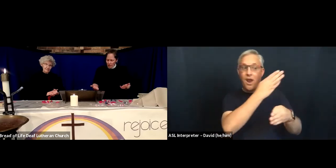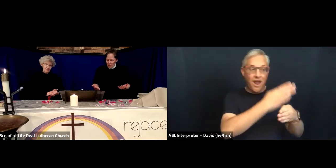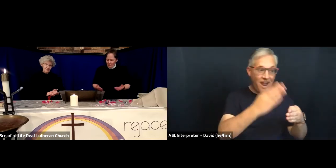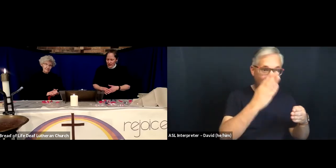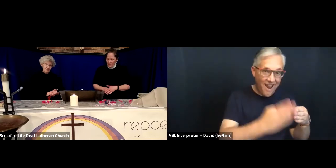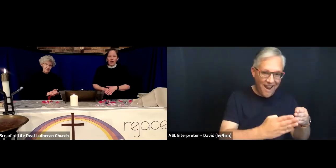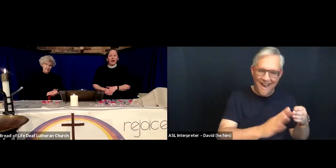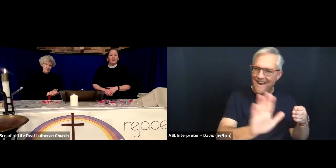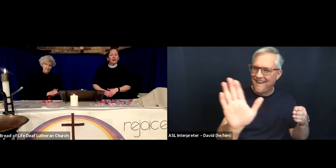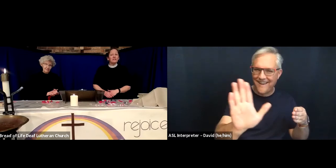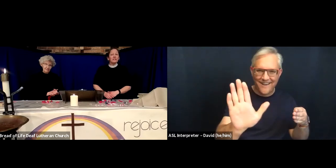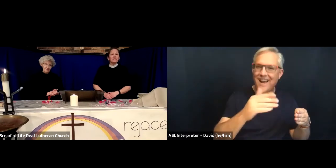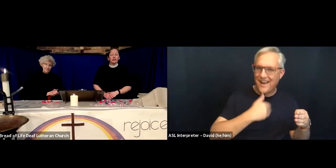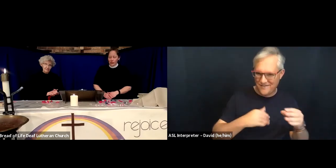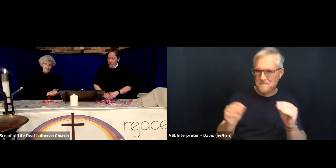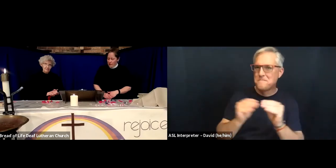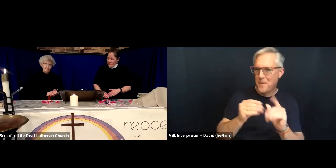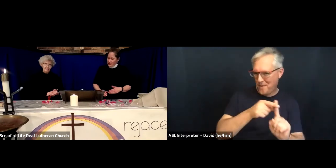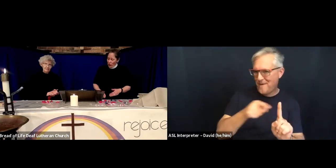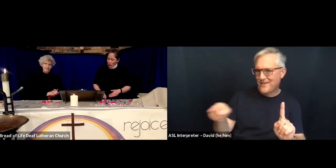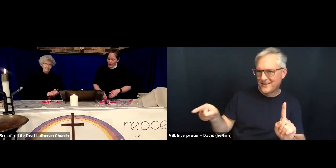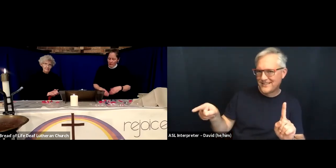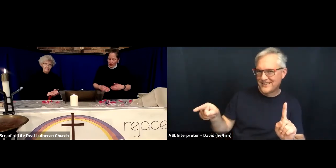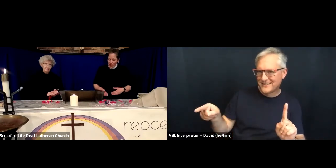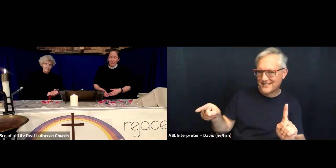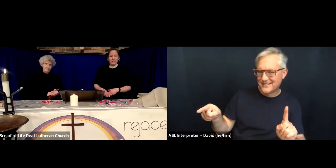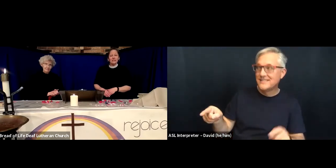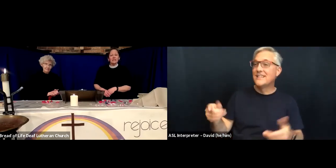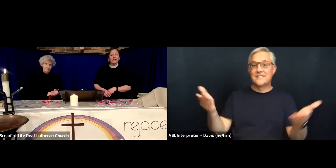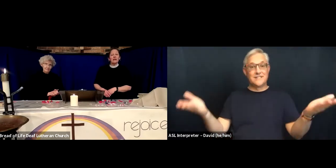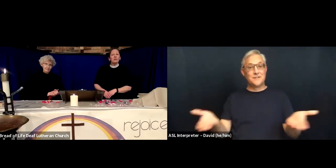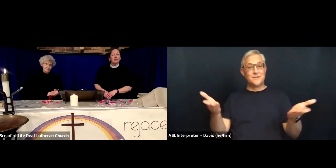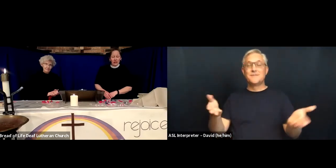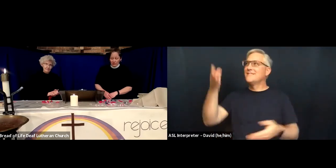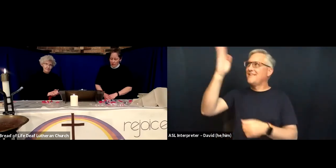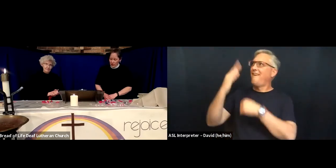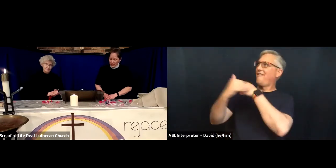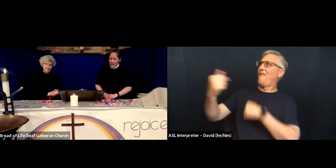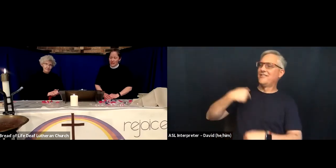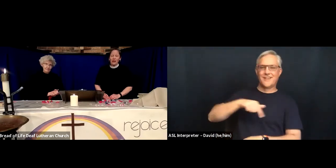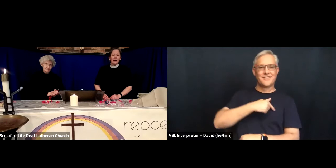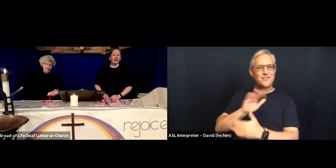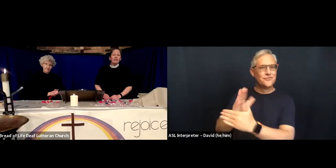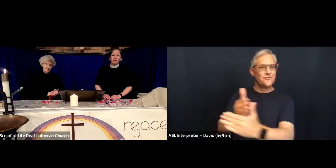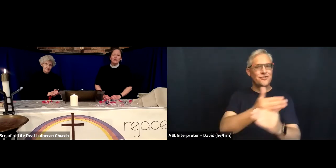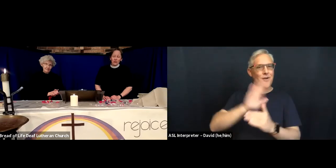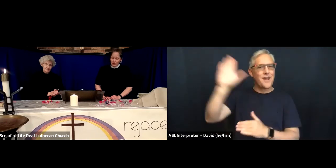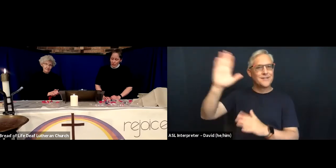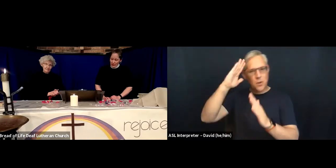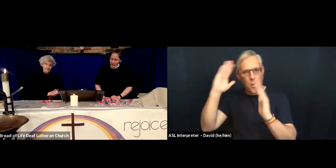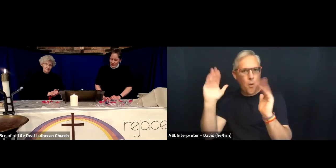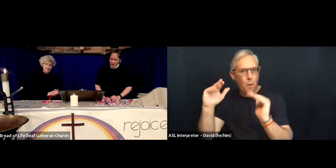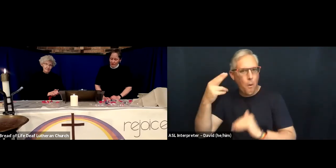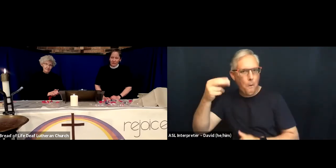And here at Bread of Life, God calls us to share this hope and promise with the deaf community and their